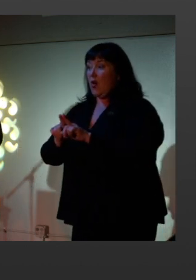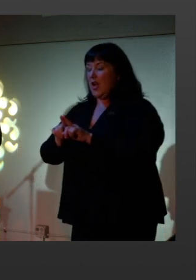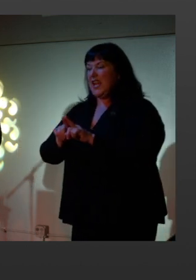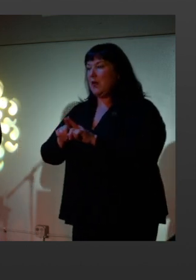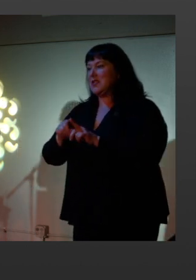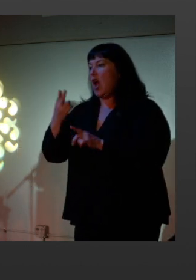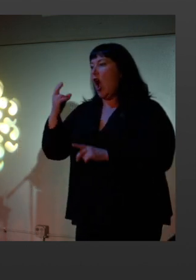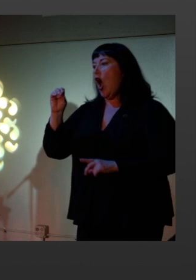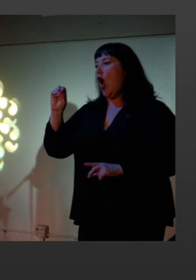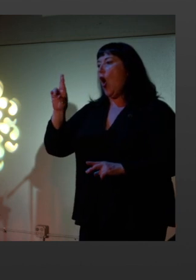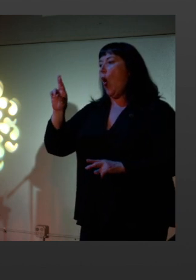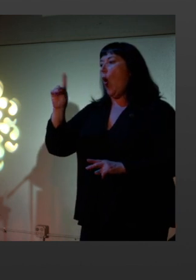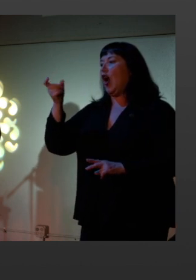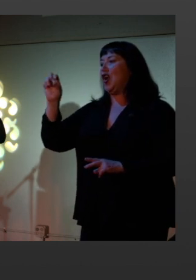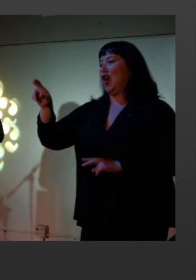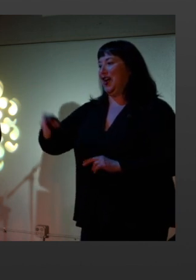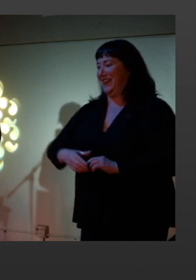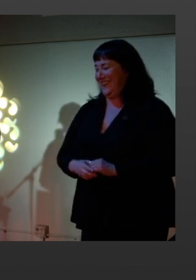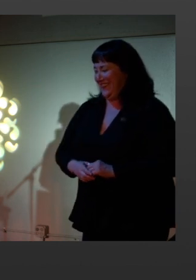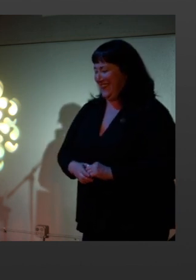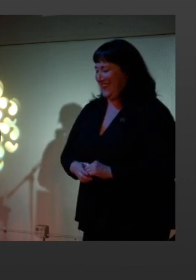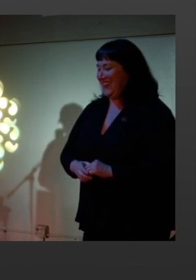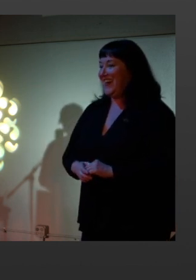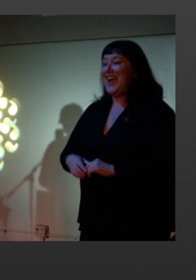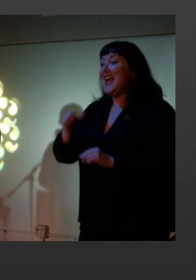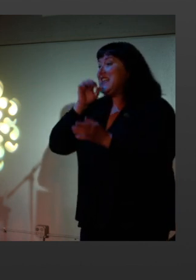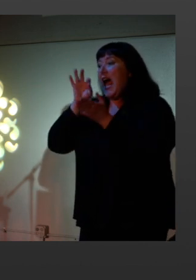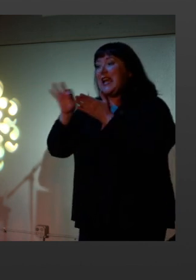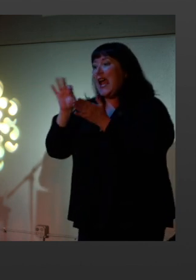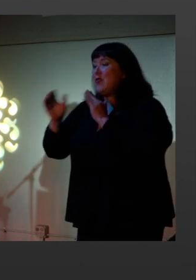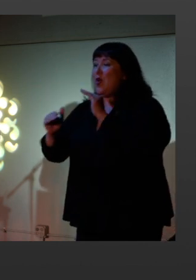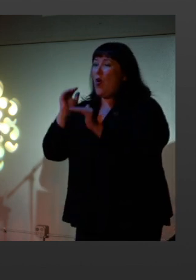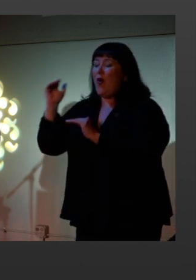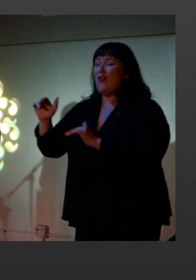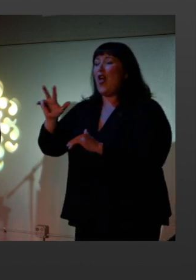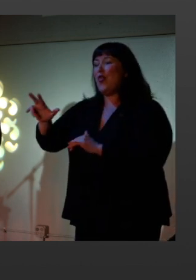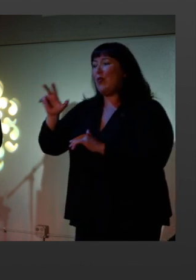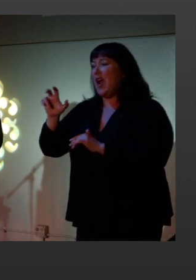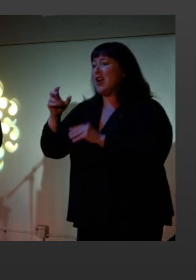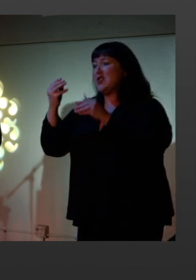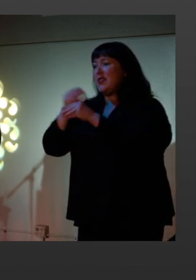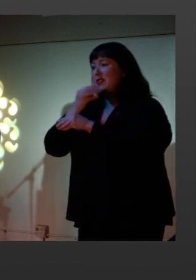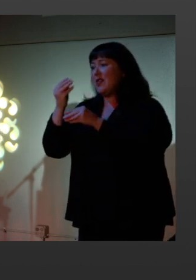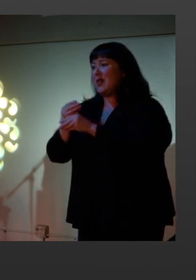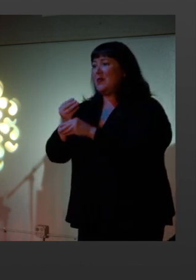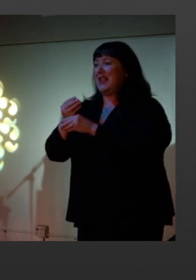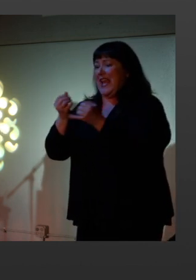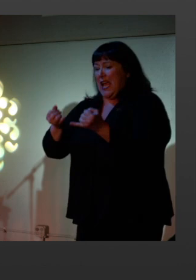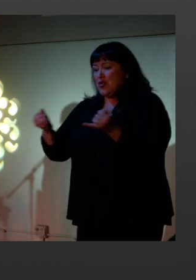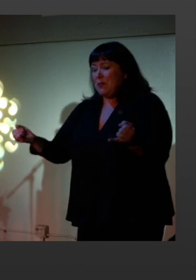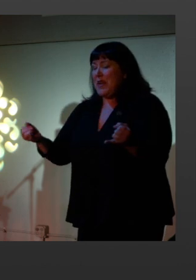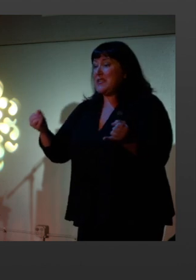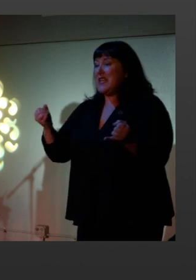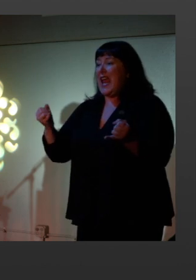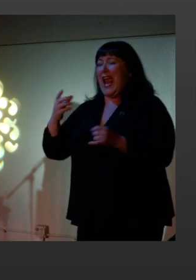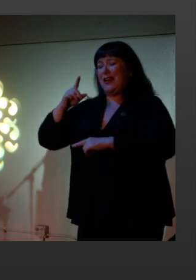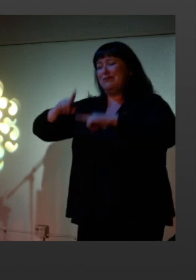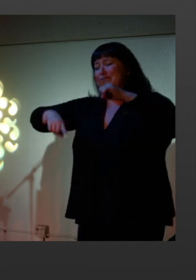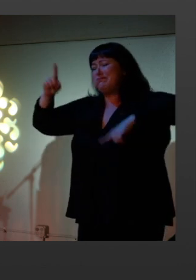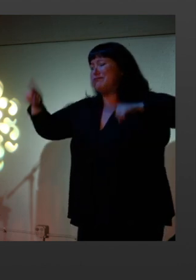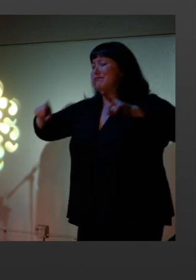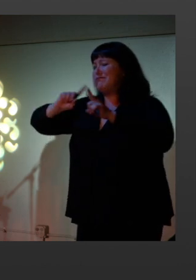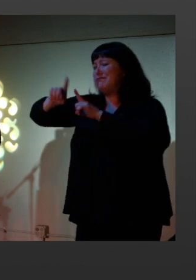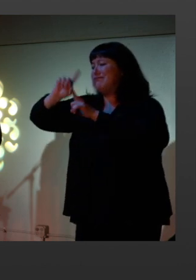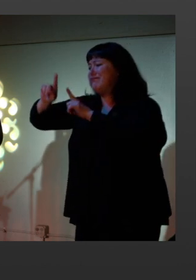hoarder. And that's not even counting the over 300 mathematical instruments and all manner of